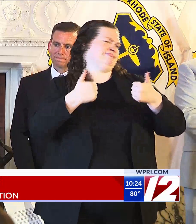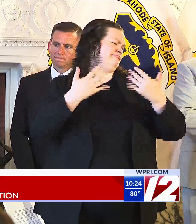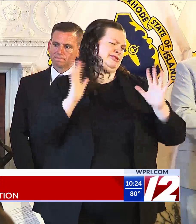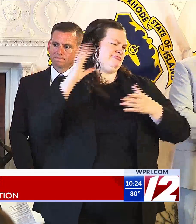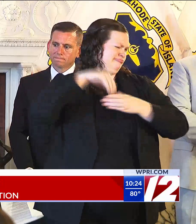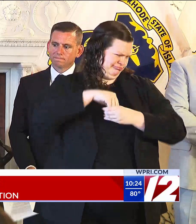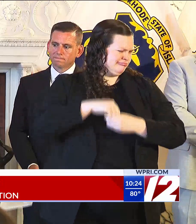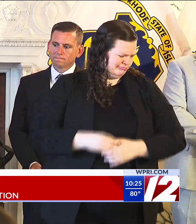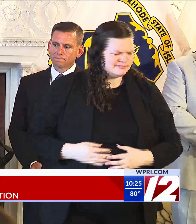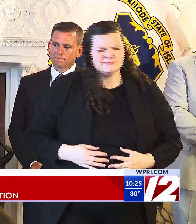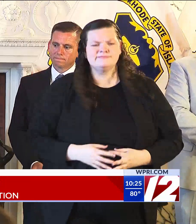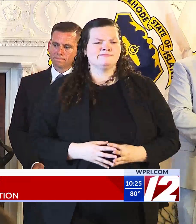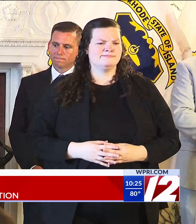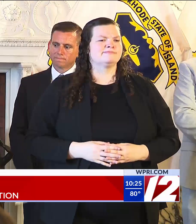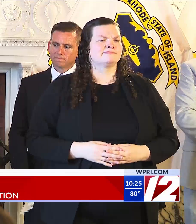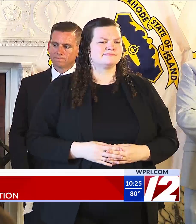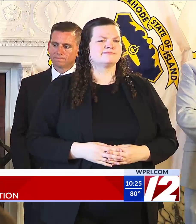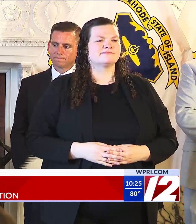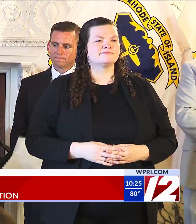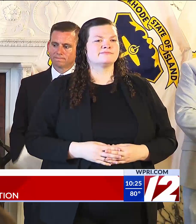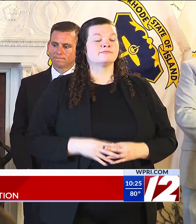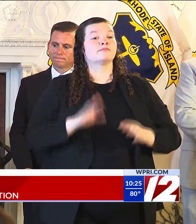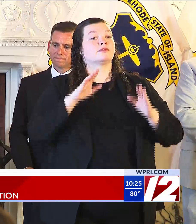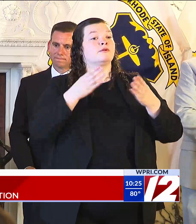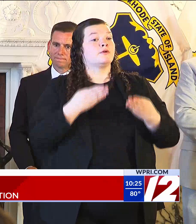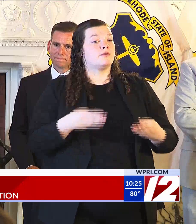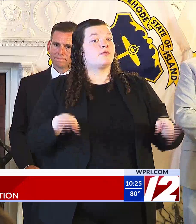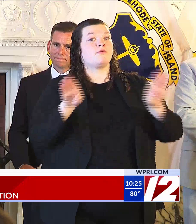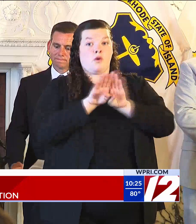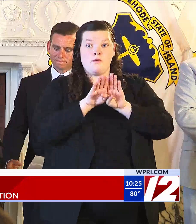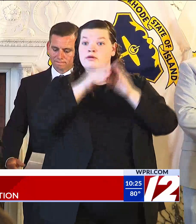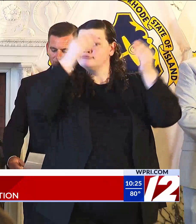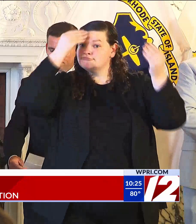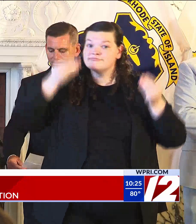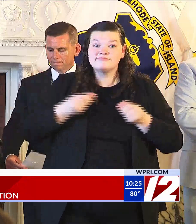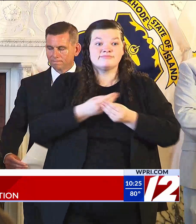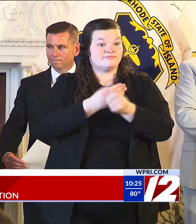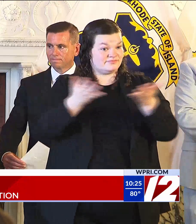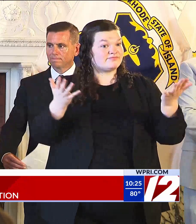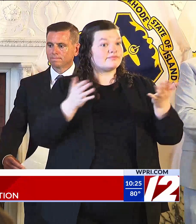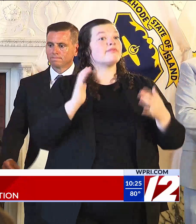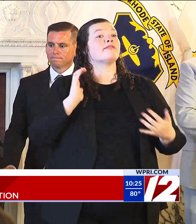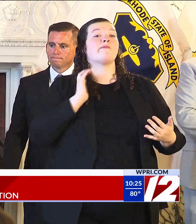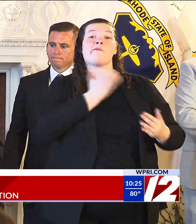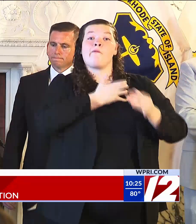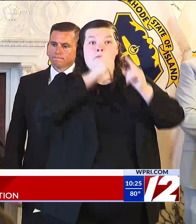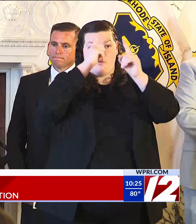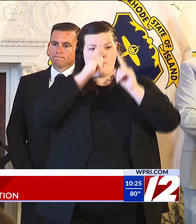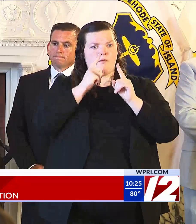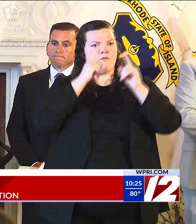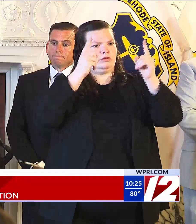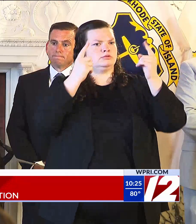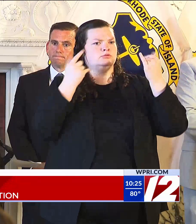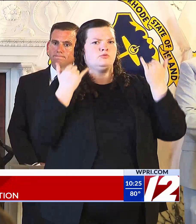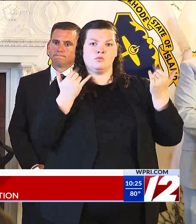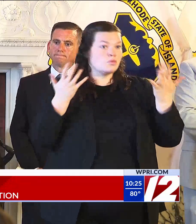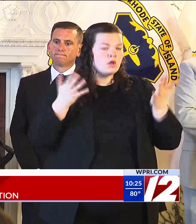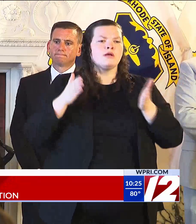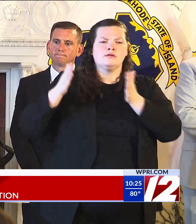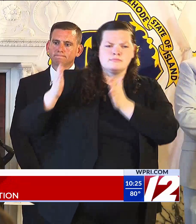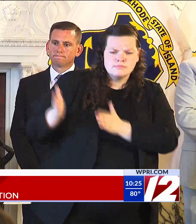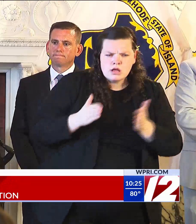In closing, our goal was to provide a design and a plan to build a bridge that will